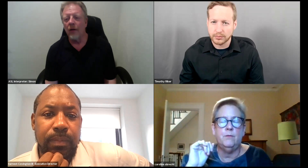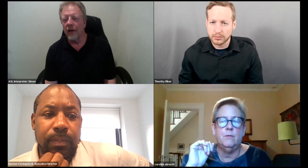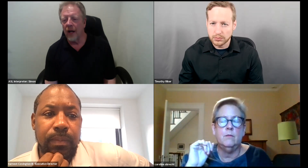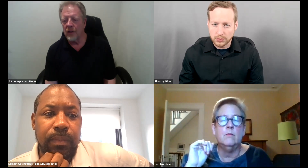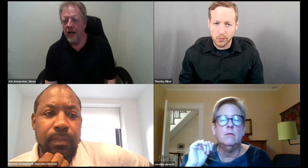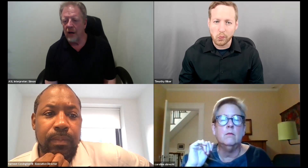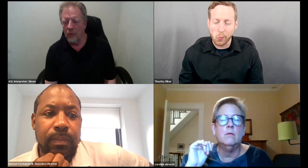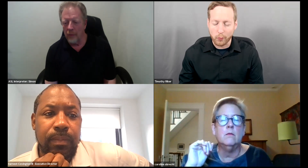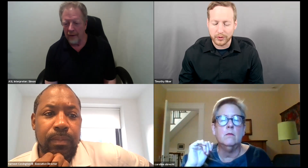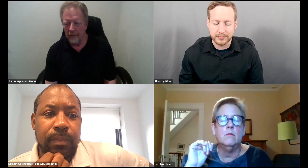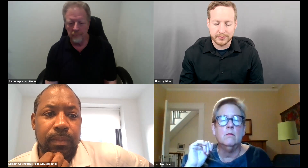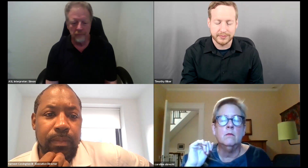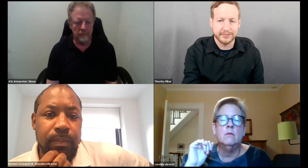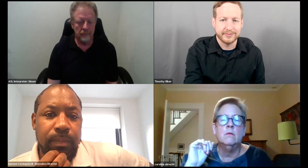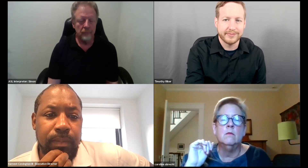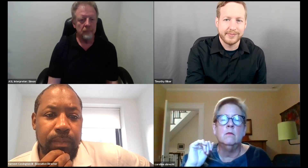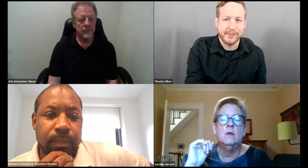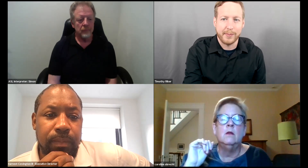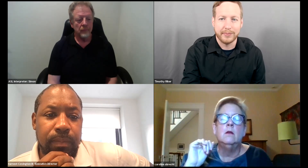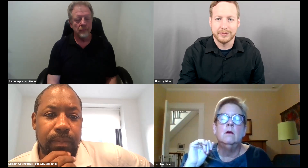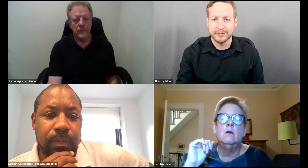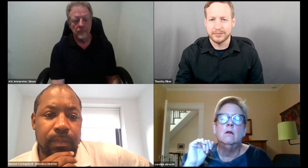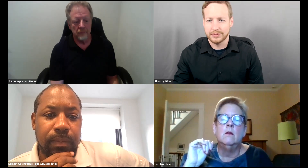I recognize Carol Albright.